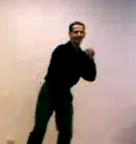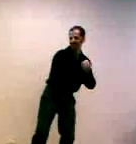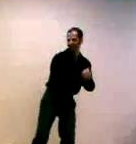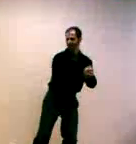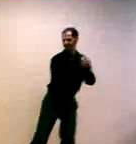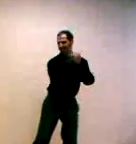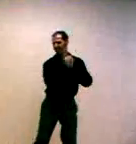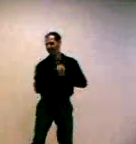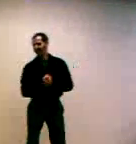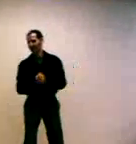for you to worship.